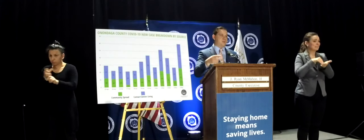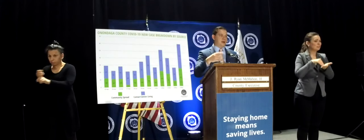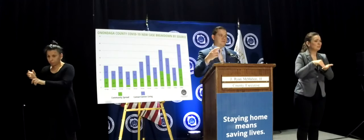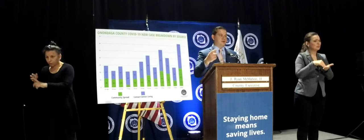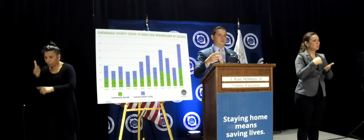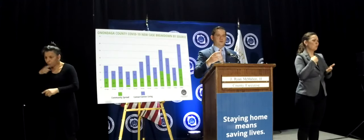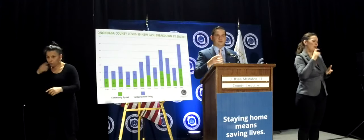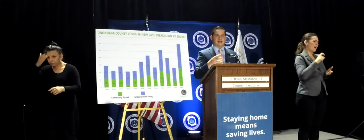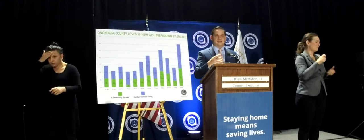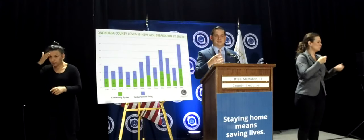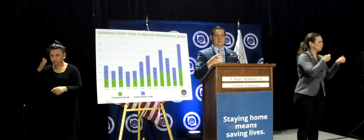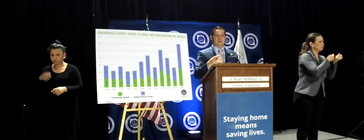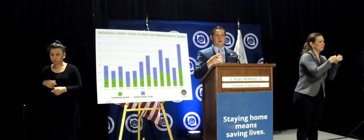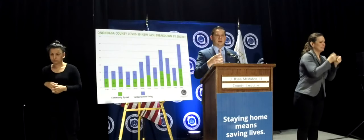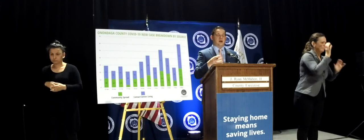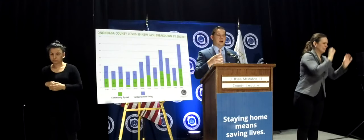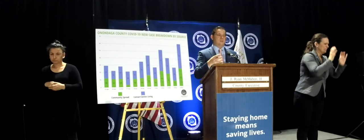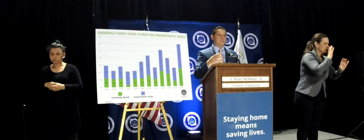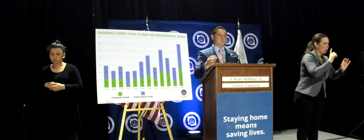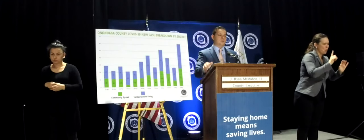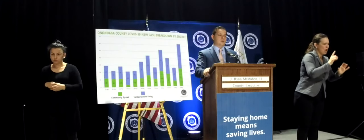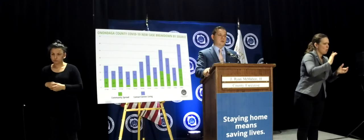of time, we got very few tests,